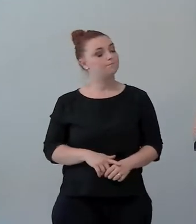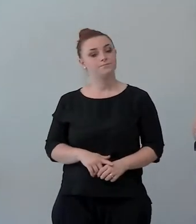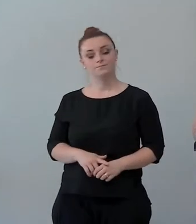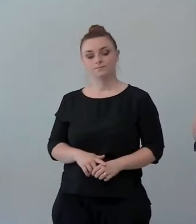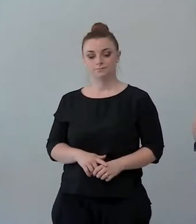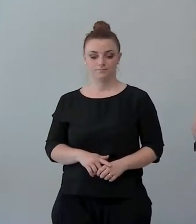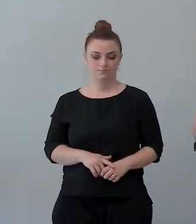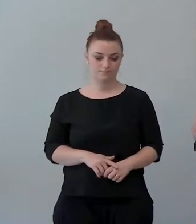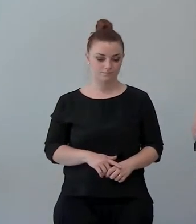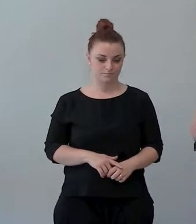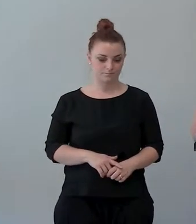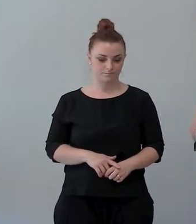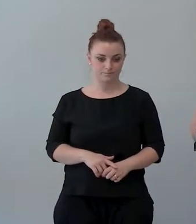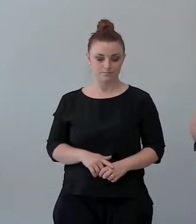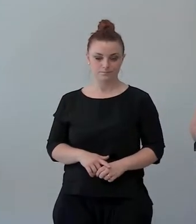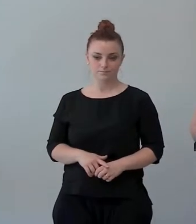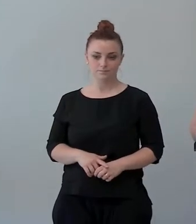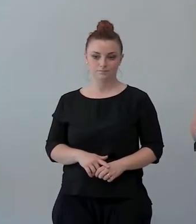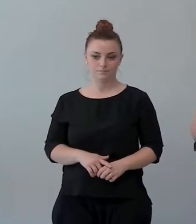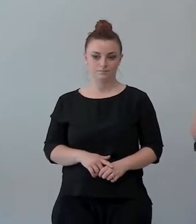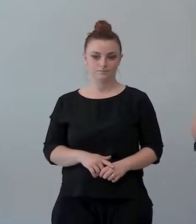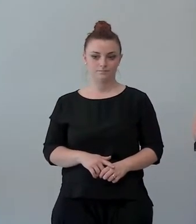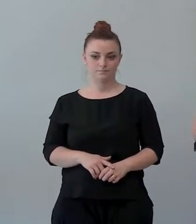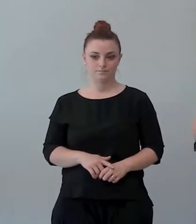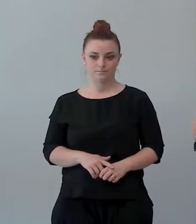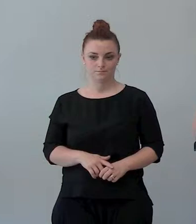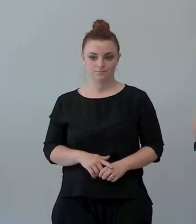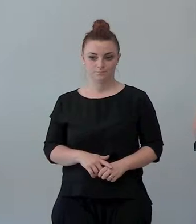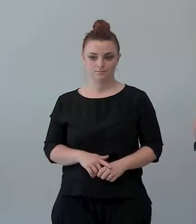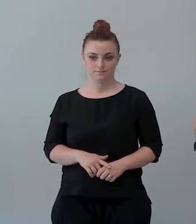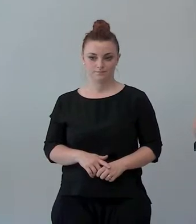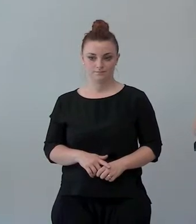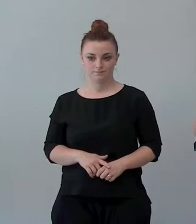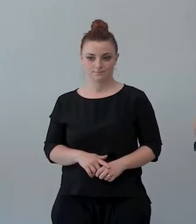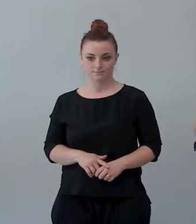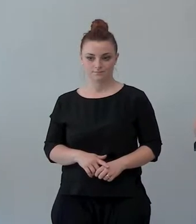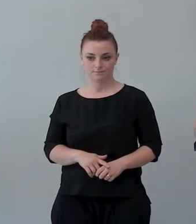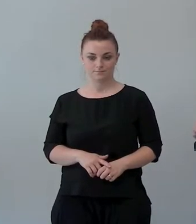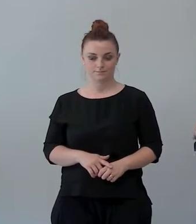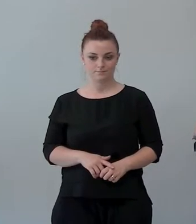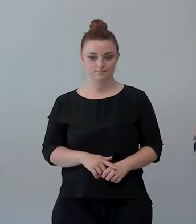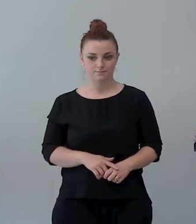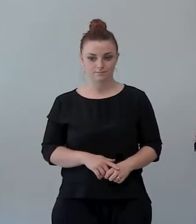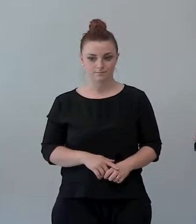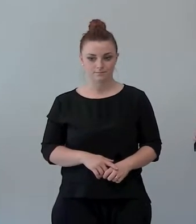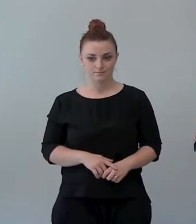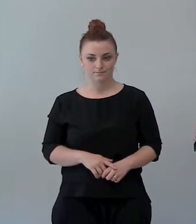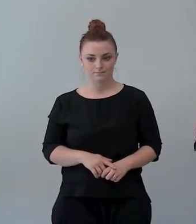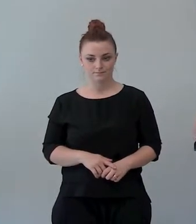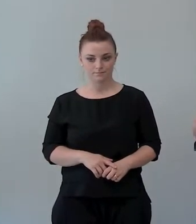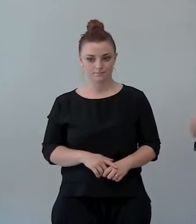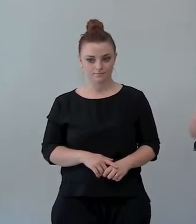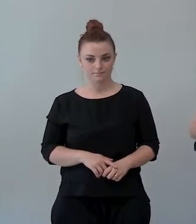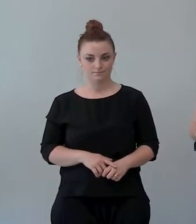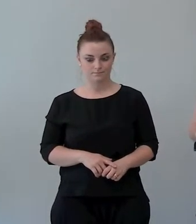Unless the Lord builds the house, the builders labor in vain. Unless the Lord watches over the city, the guards